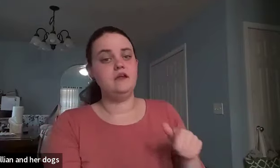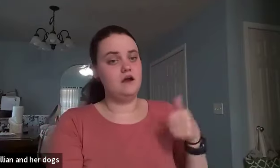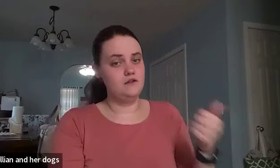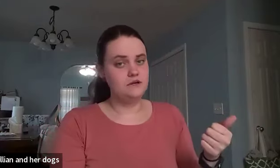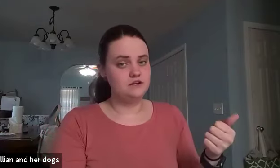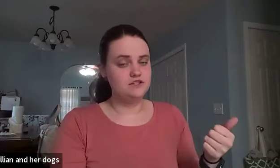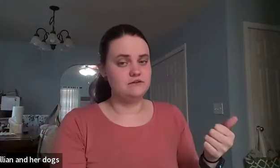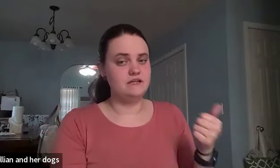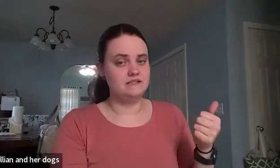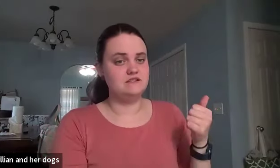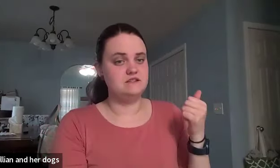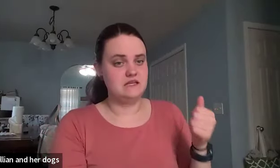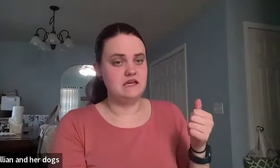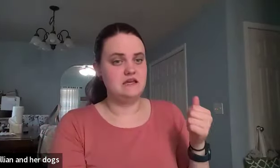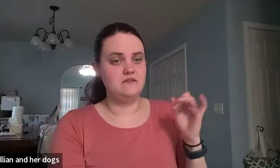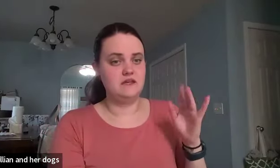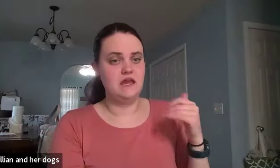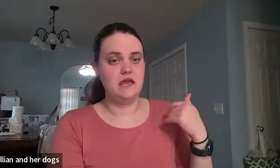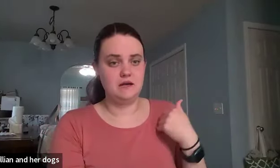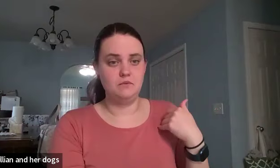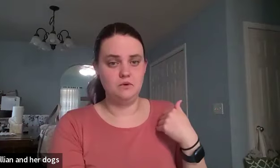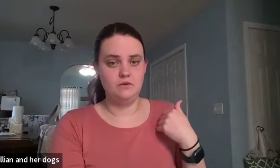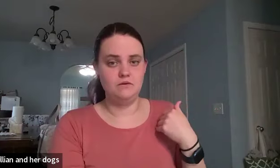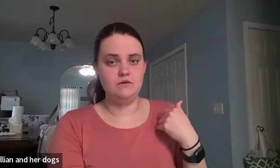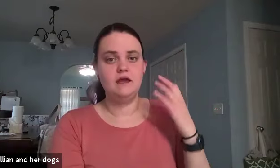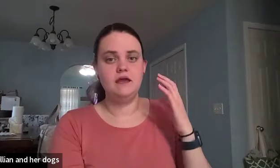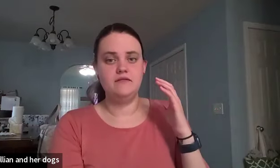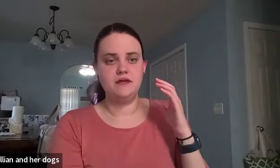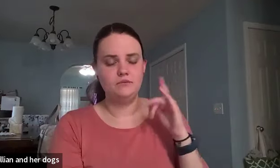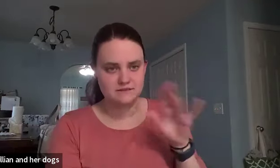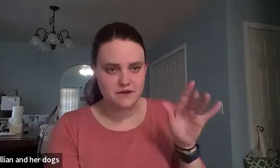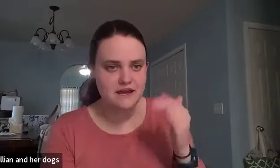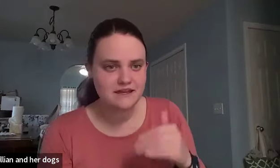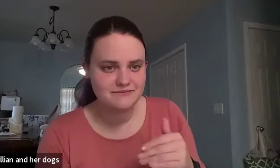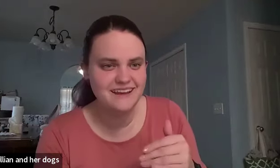The other way you can do it is saying the animal and then wait, spell that again.